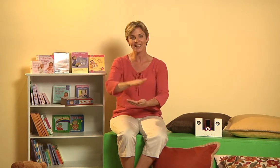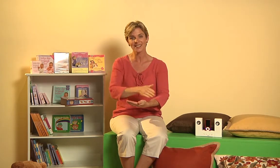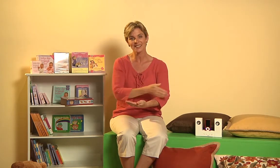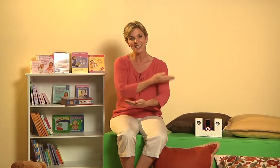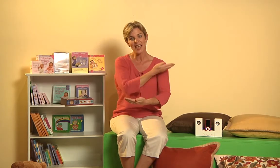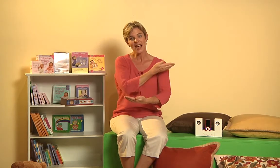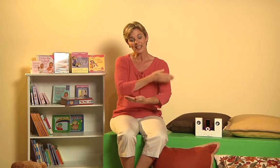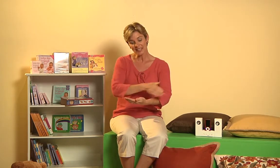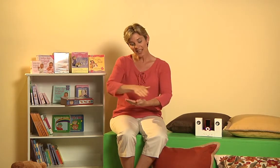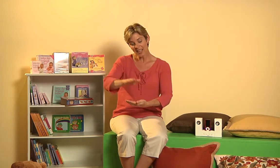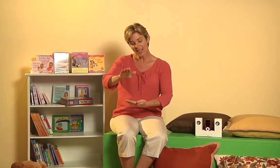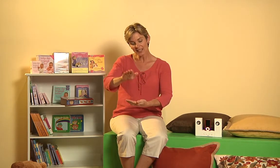sings